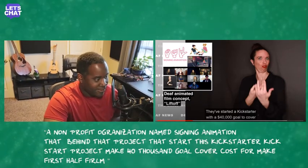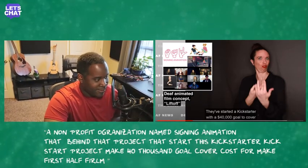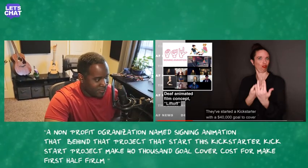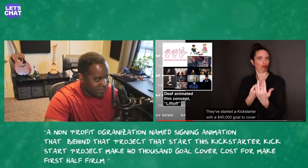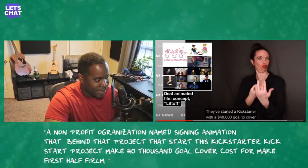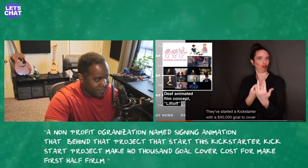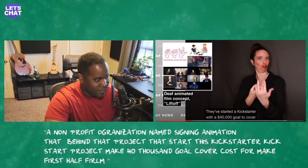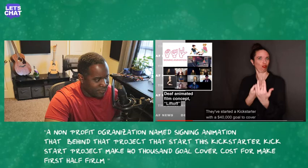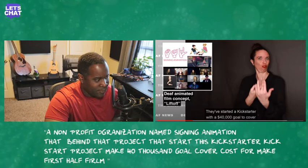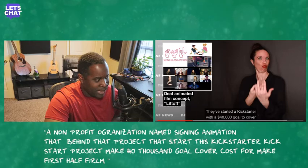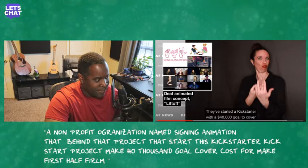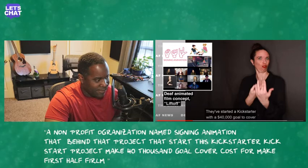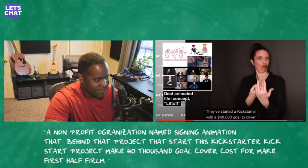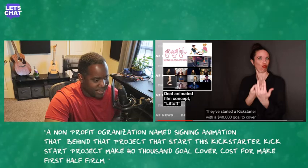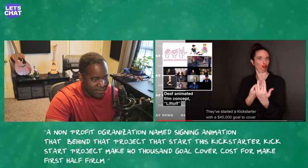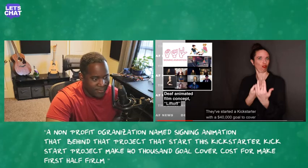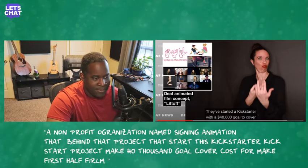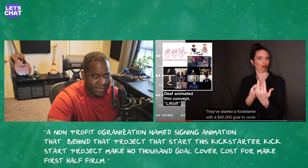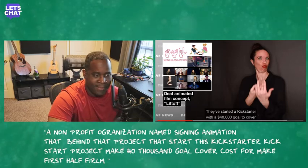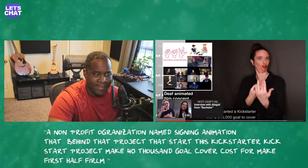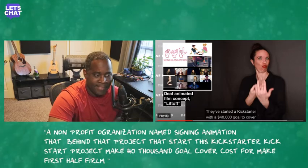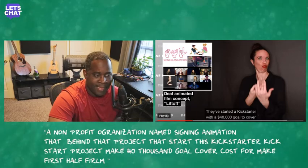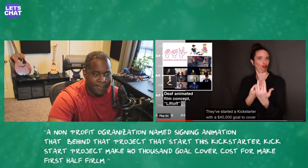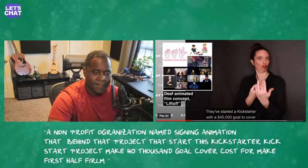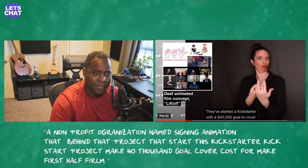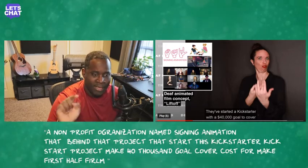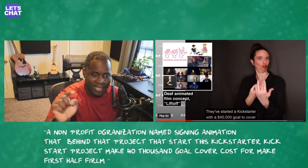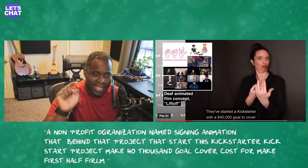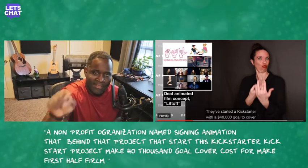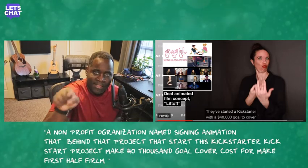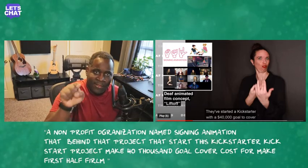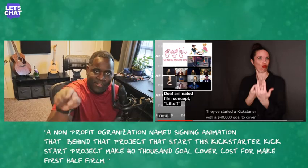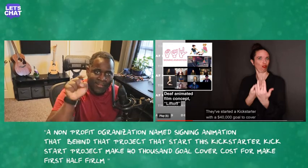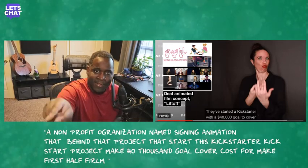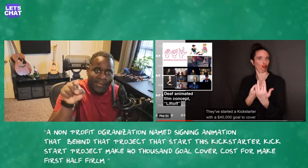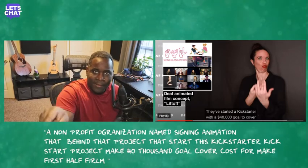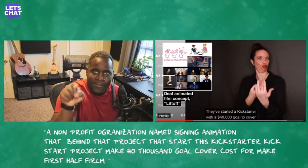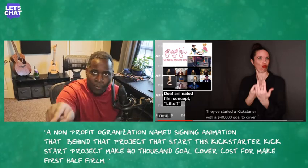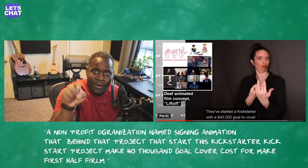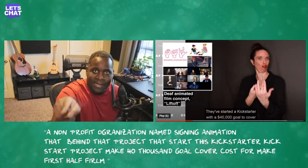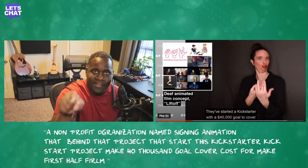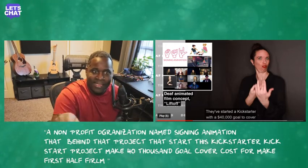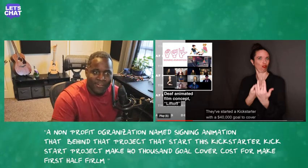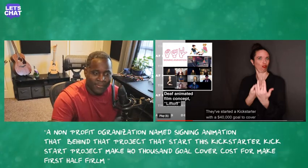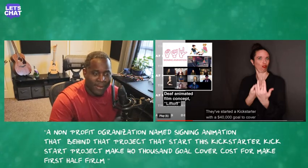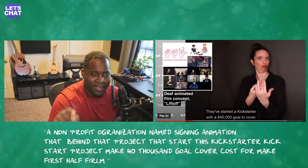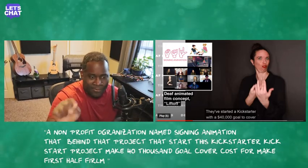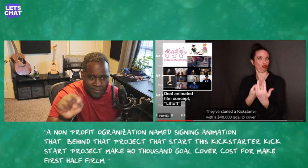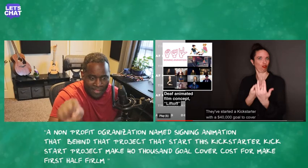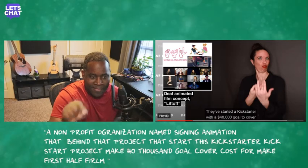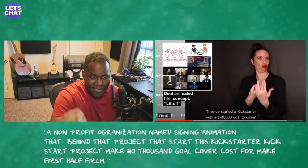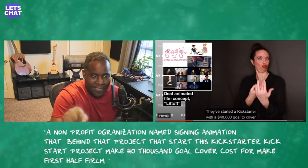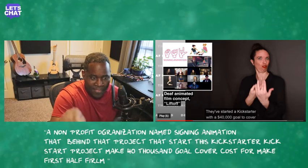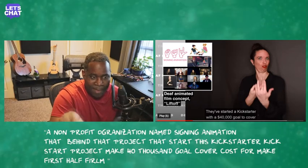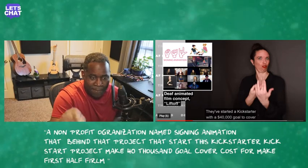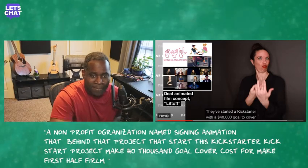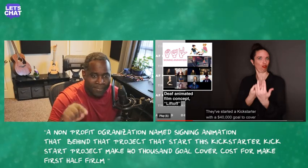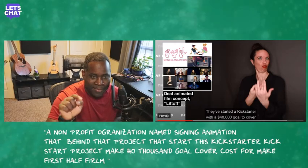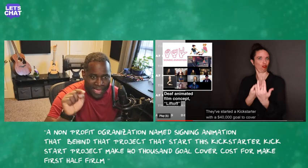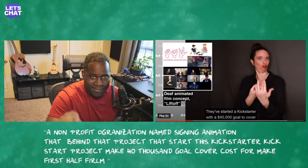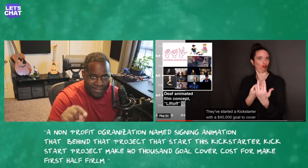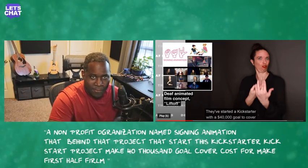that, which is what I was having an issue with, but they say they. But in ASL, it's just the organization, right? It's